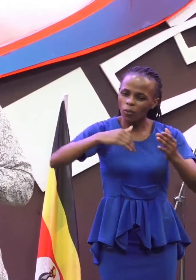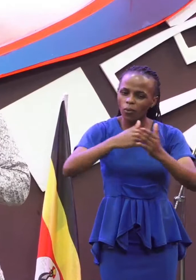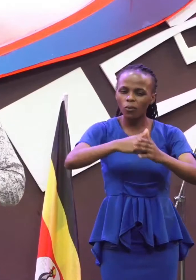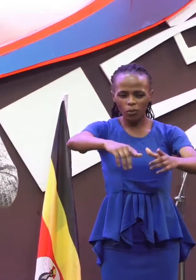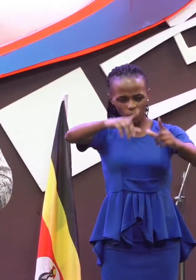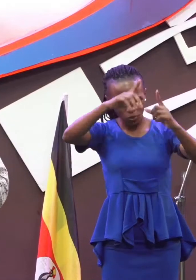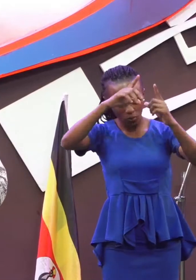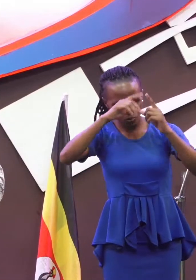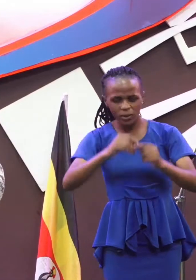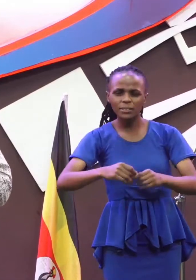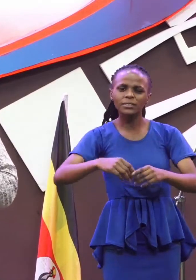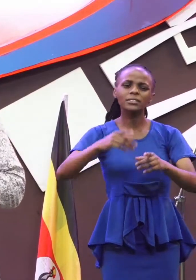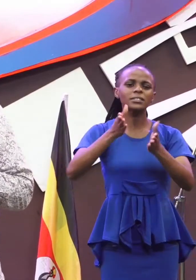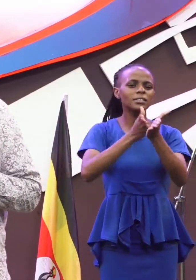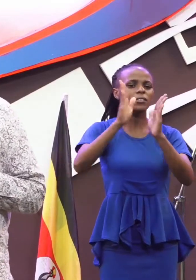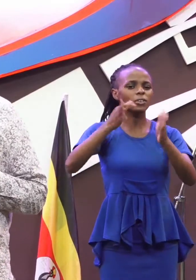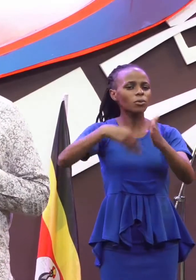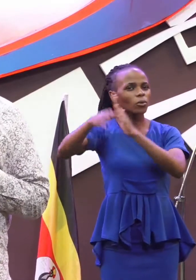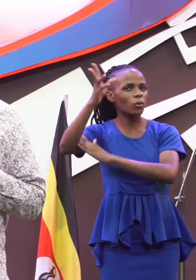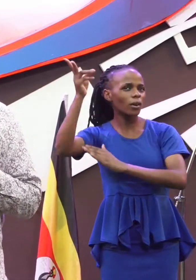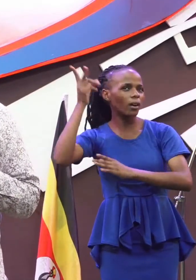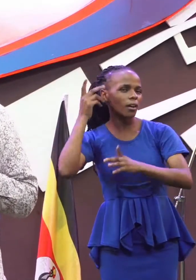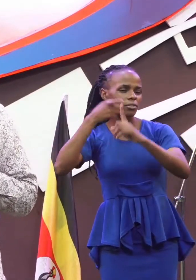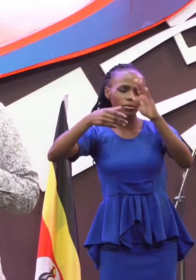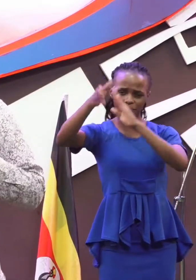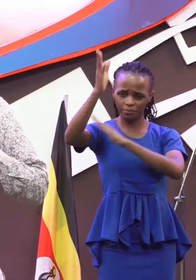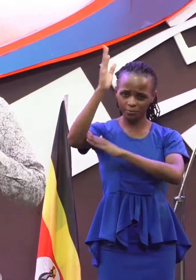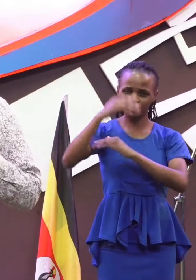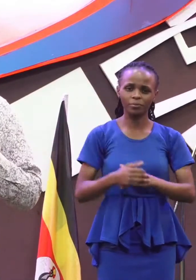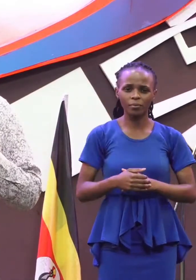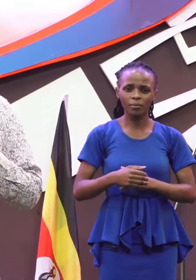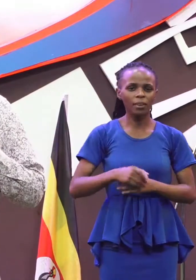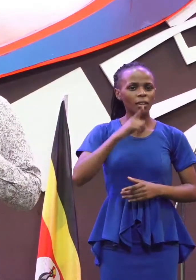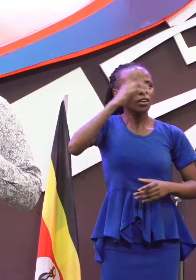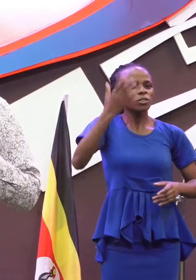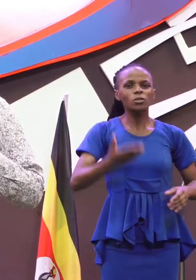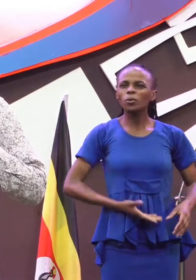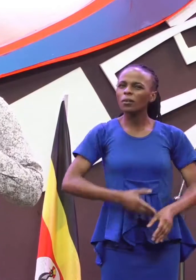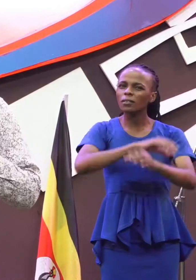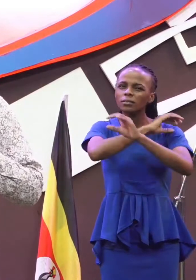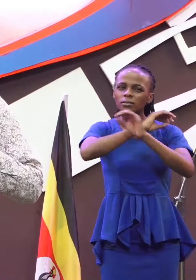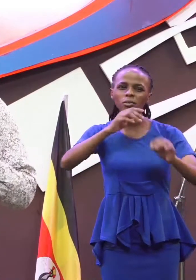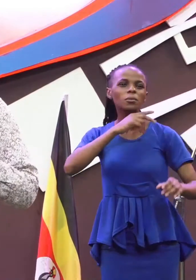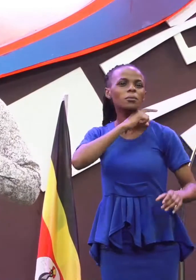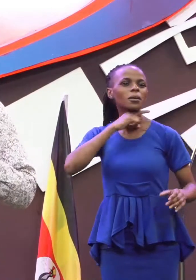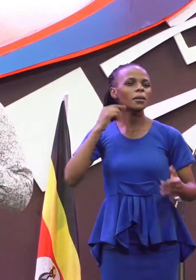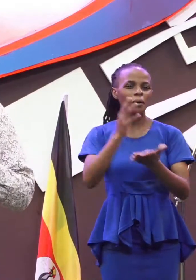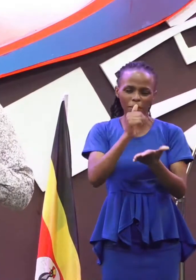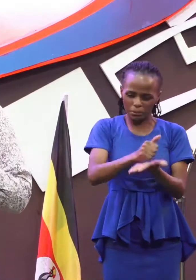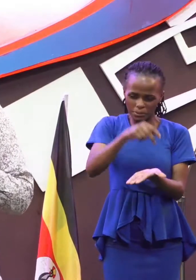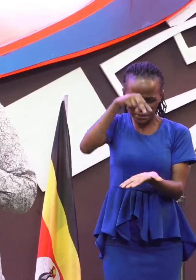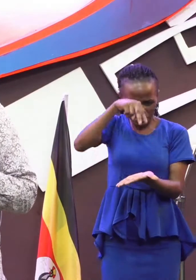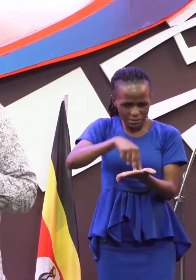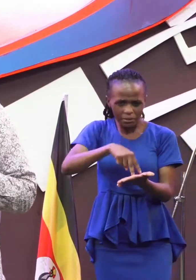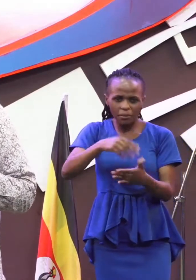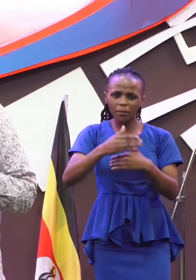you know all the words that the servant of the Lord who leads that church heard from God. Tolina musumba olw'okuba ayimirira mu maaso go n'ayogera